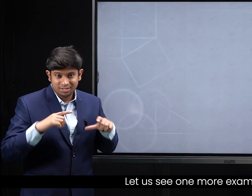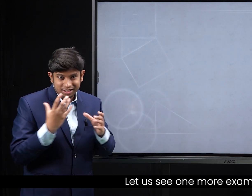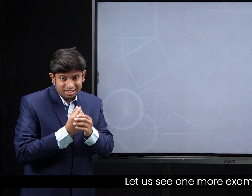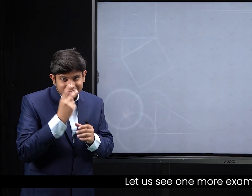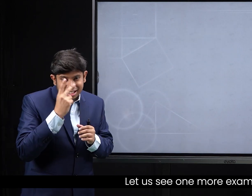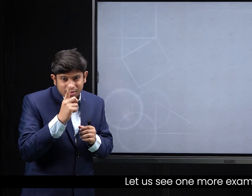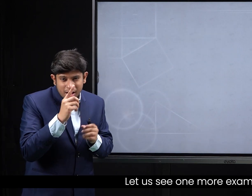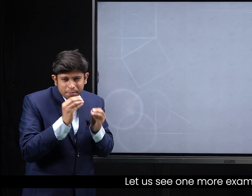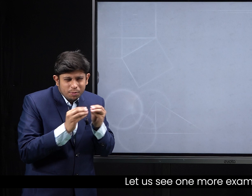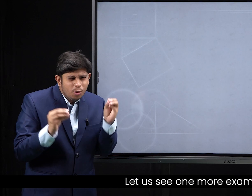Let us see one more example.